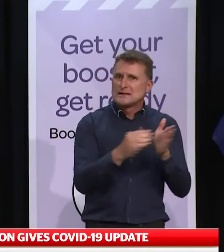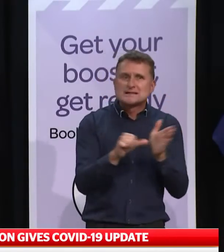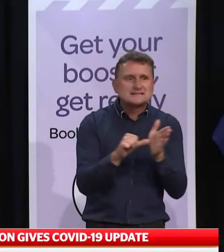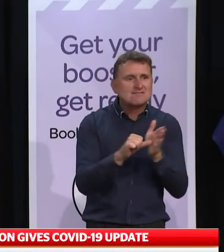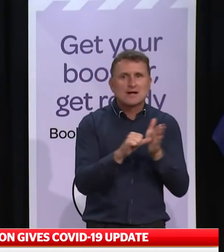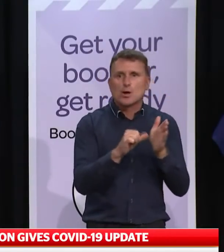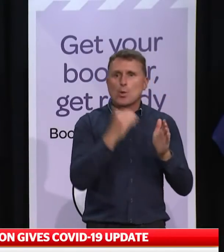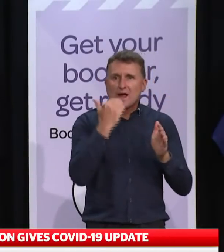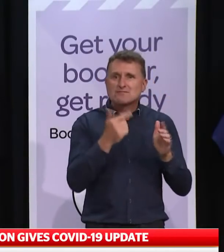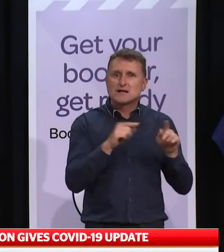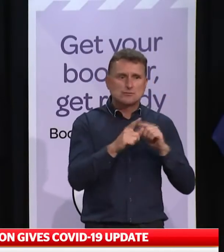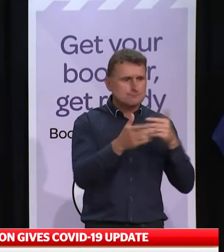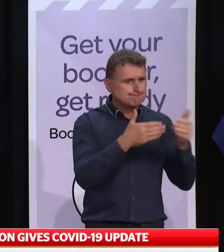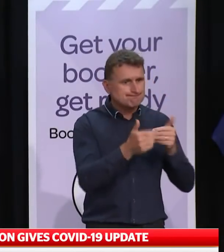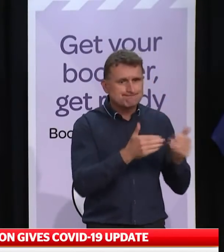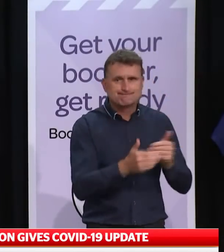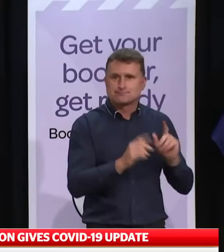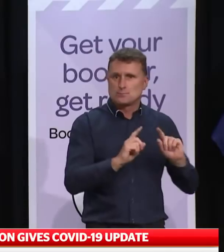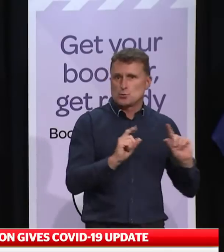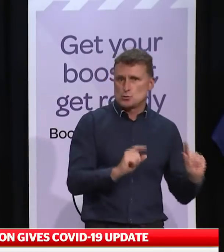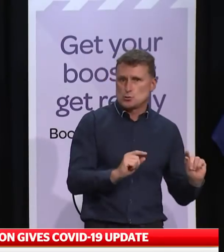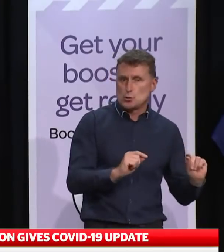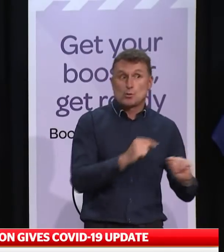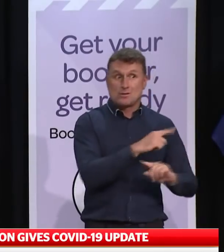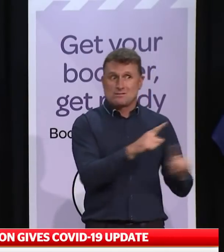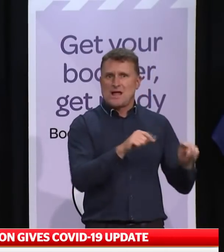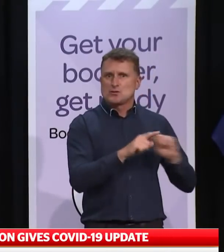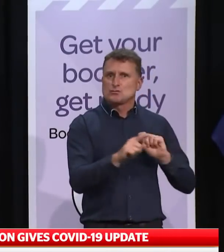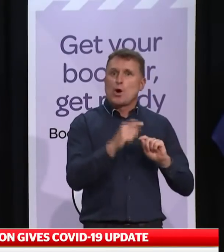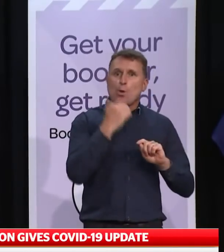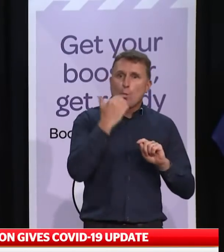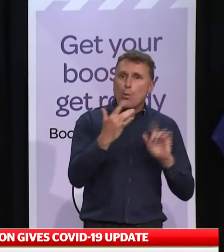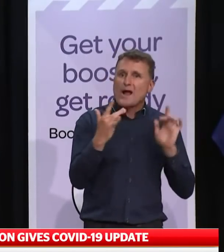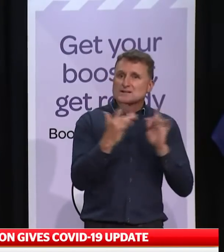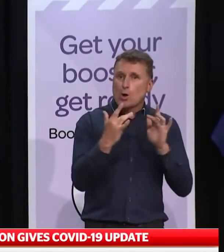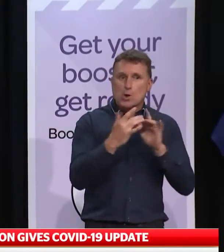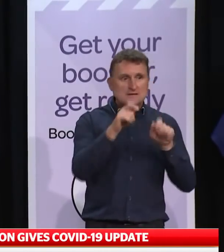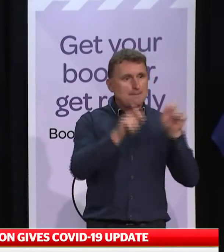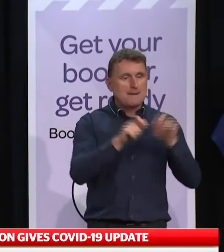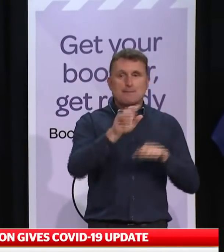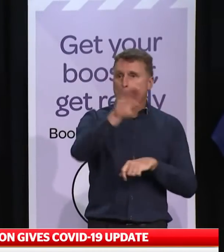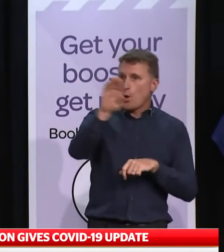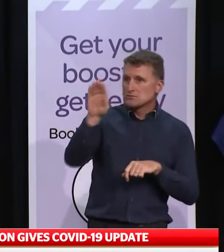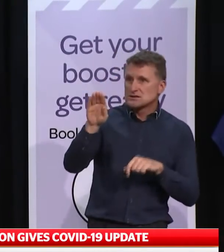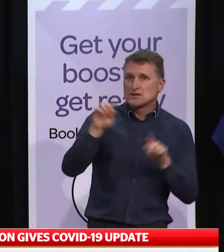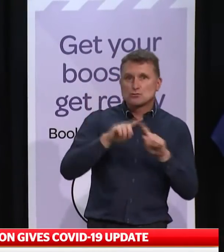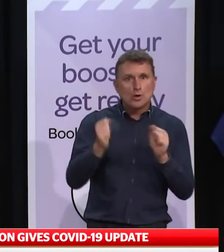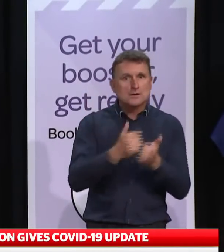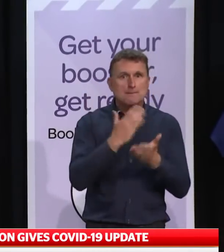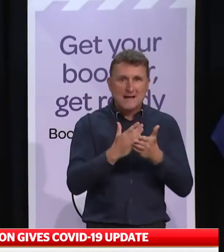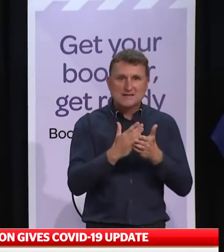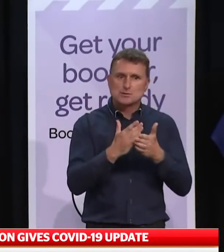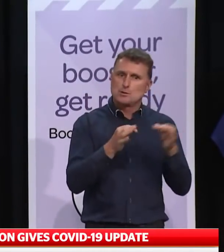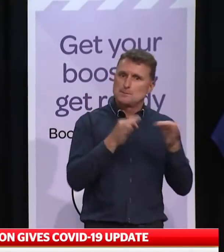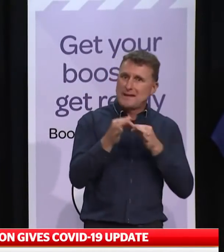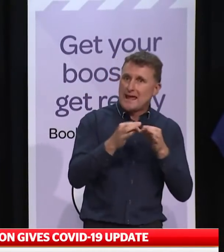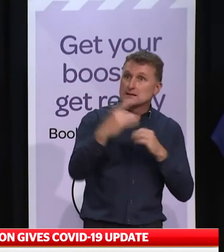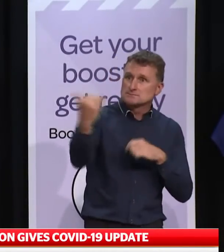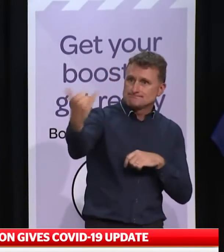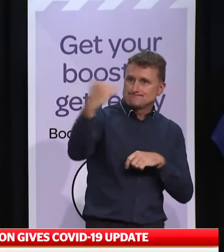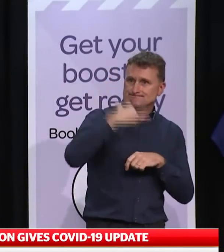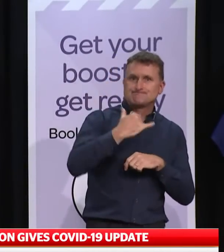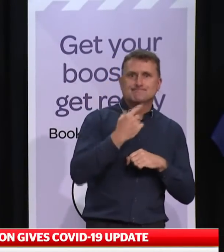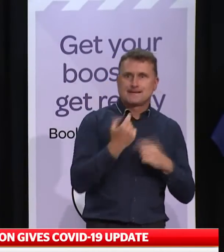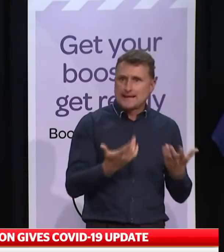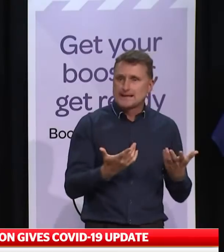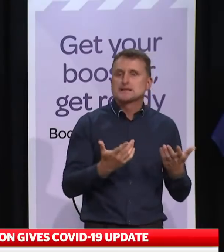on a daily basis. They always try to make contact with people and try to make arrangements that work. That has been consistently what